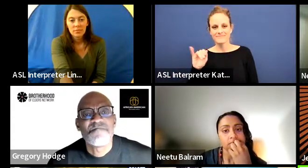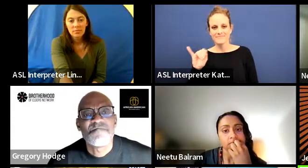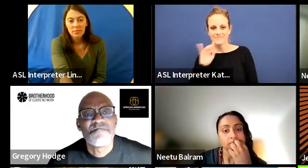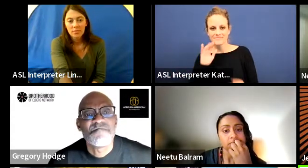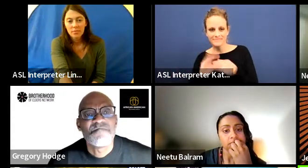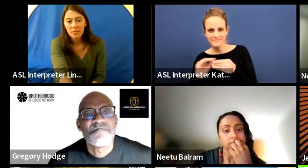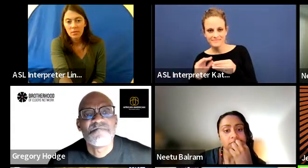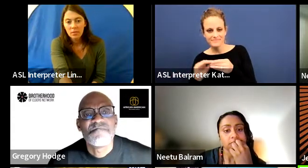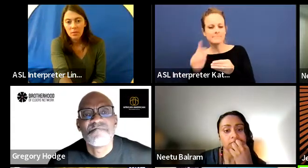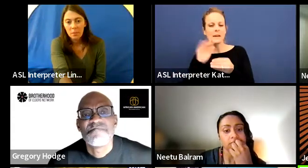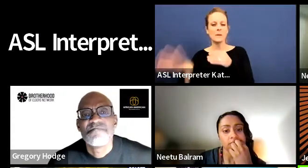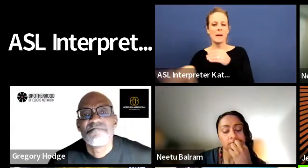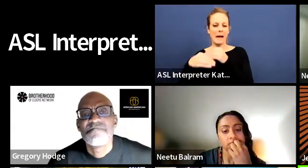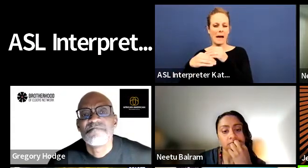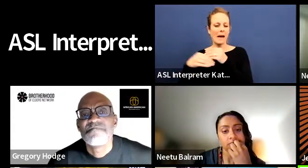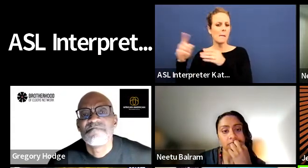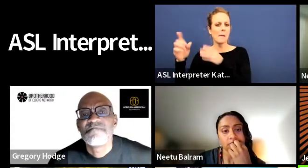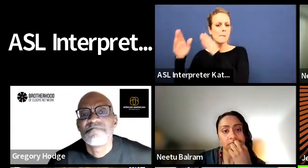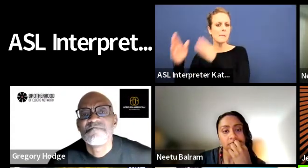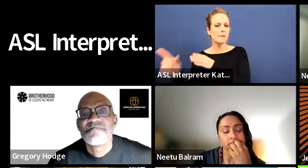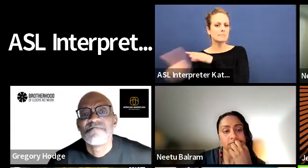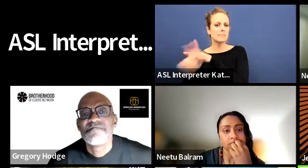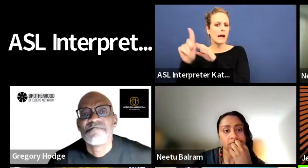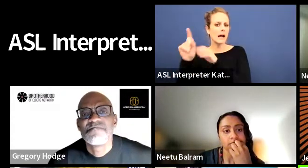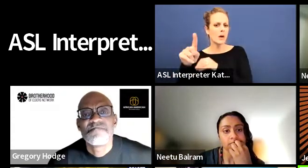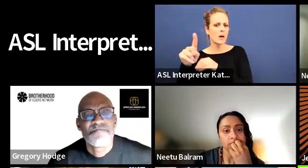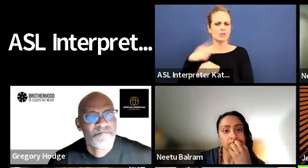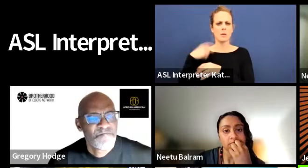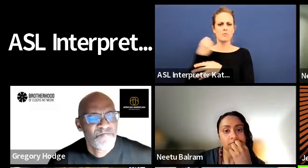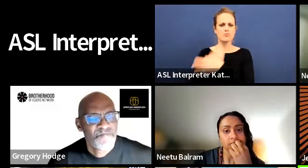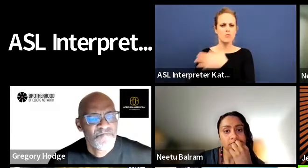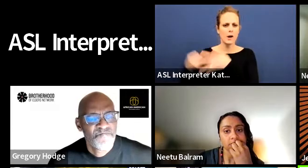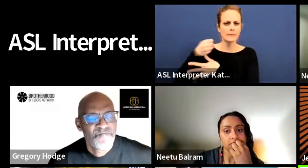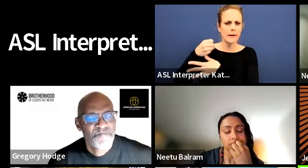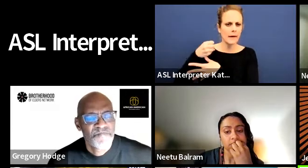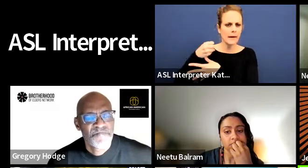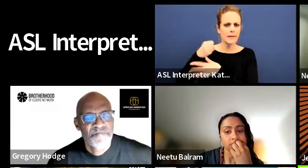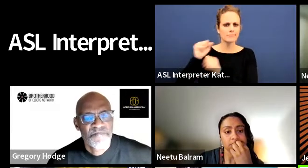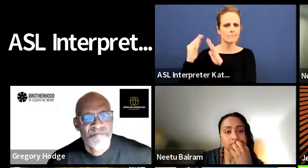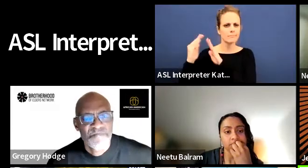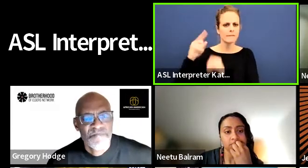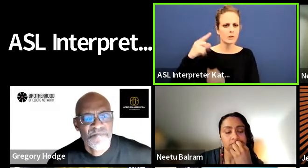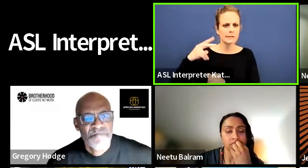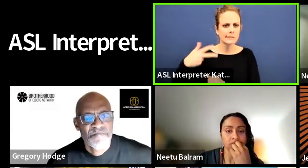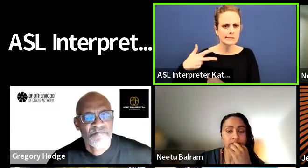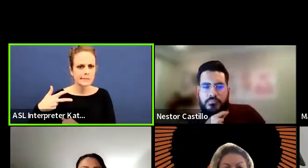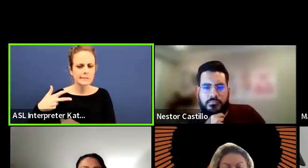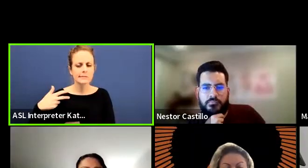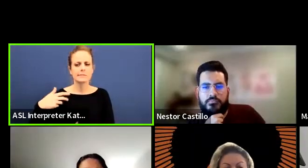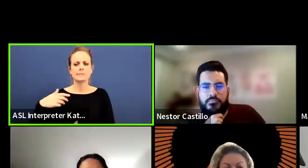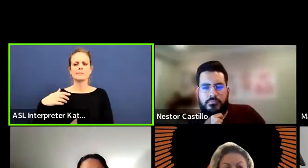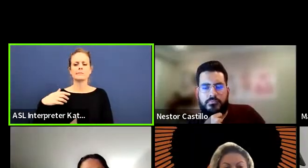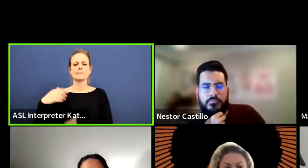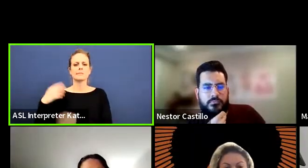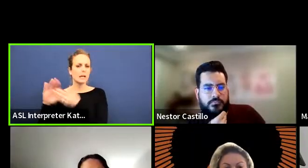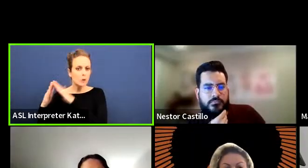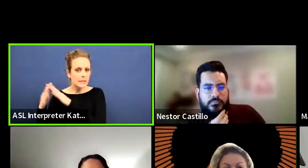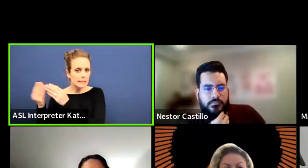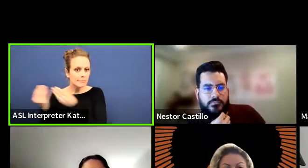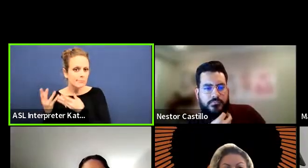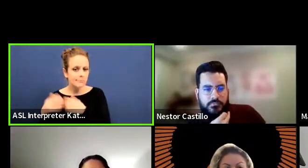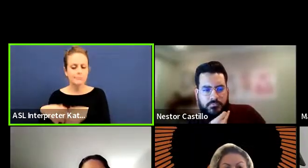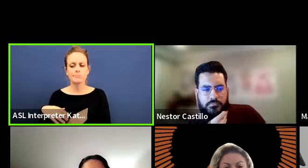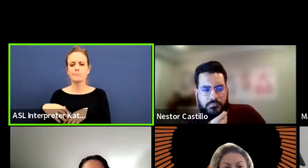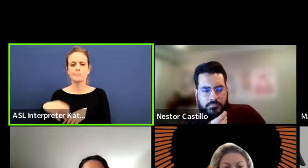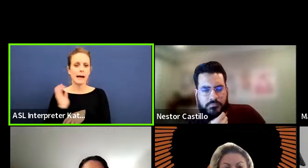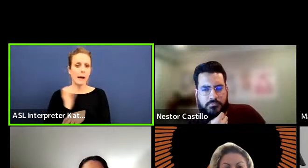know, what we want to prioritize, what are we hearing from the community, what are we hearing from the work that we're doing, mental wellness, of